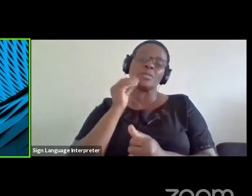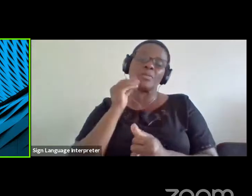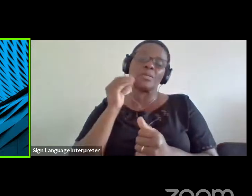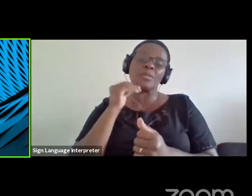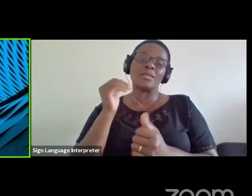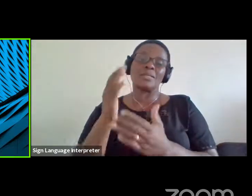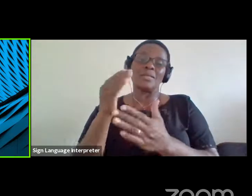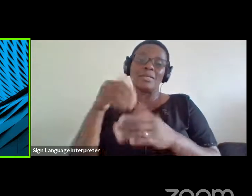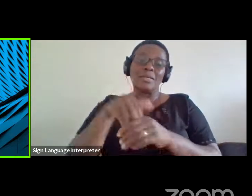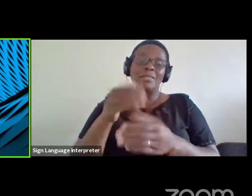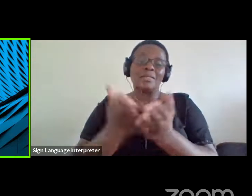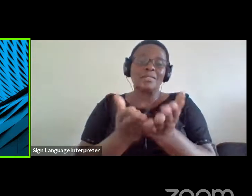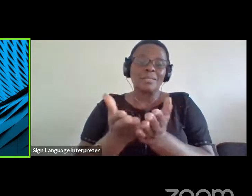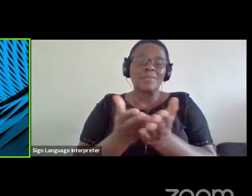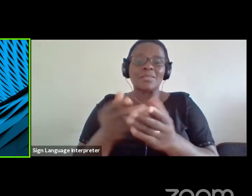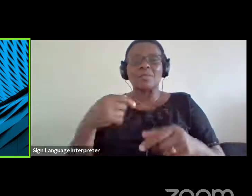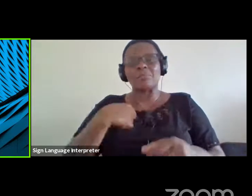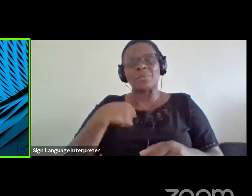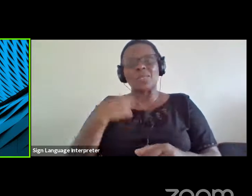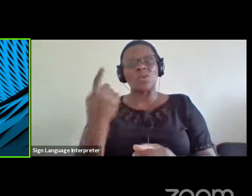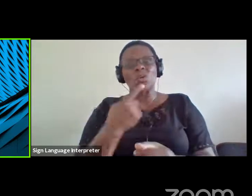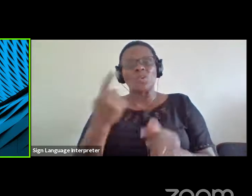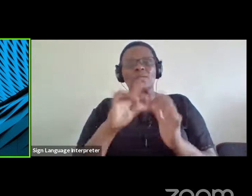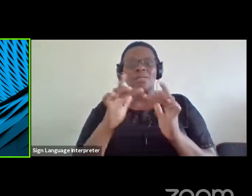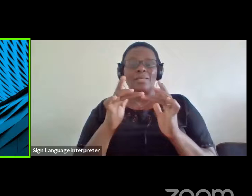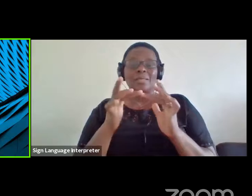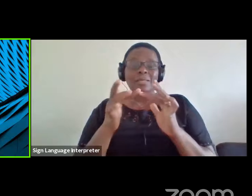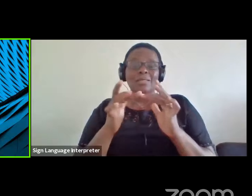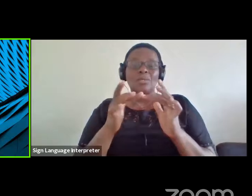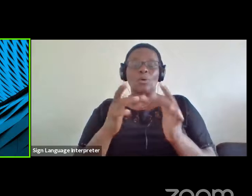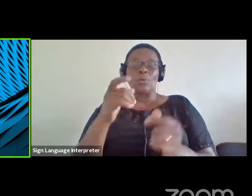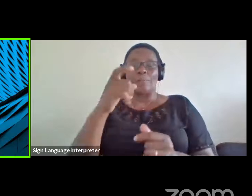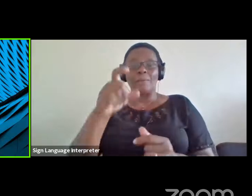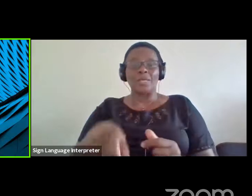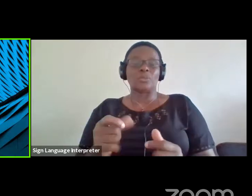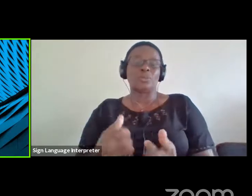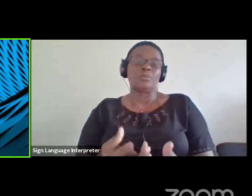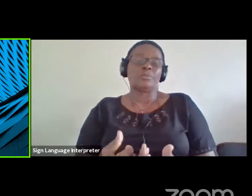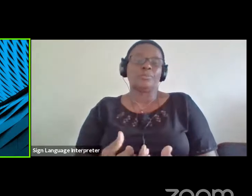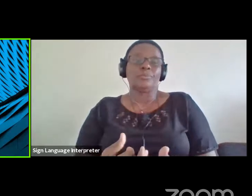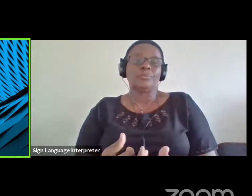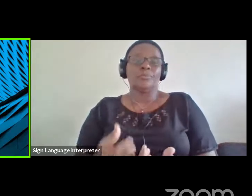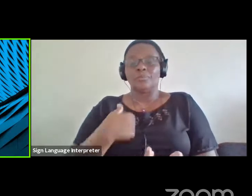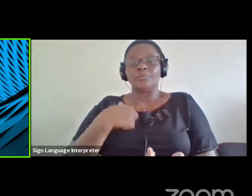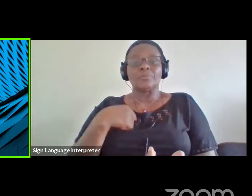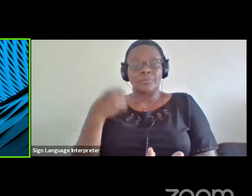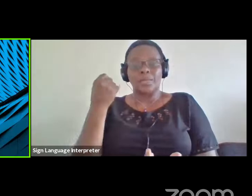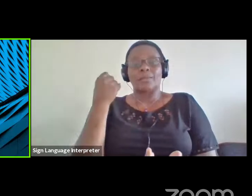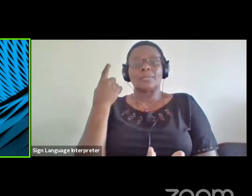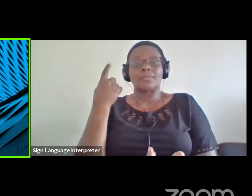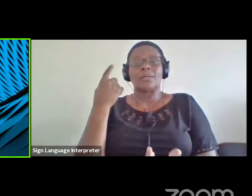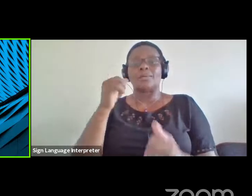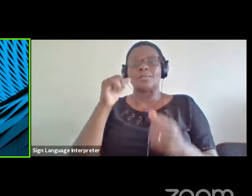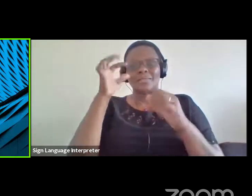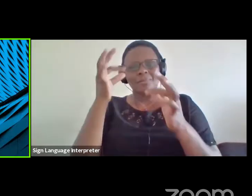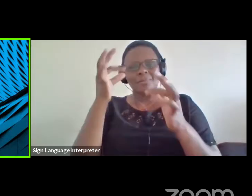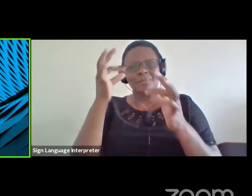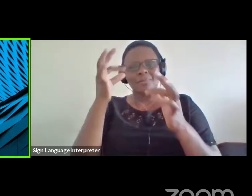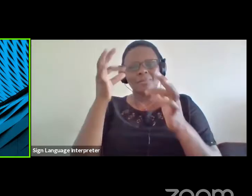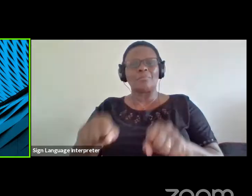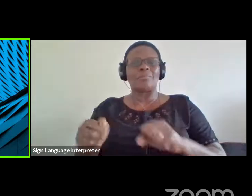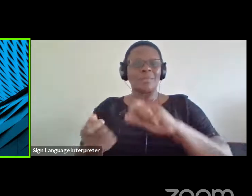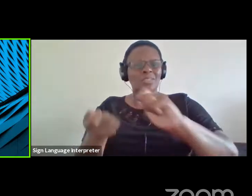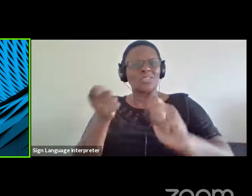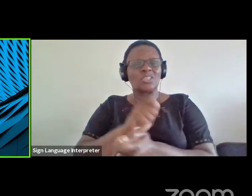a digital native, a citizen of cyberspace, who understands that something needs to change, that we need to urge governments to